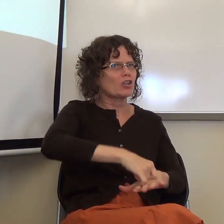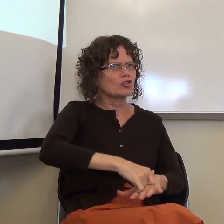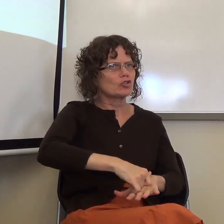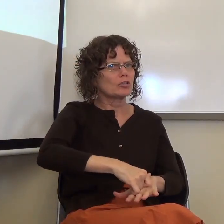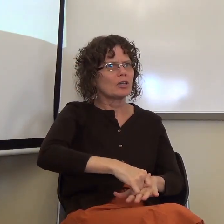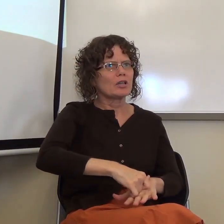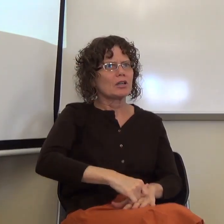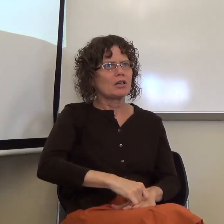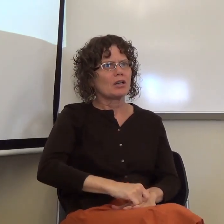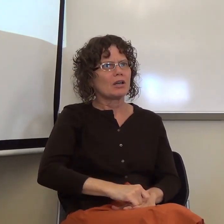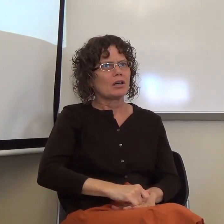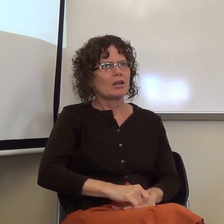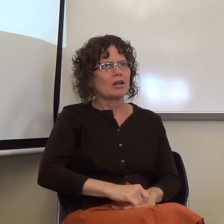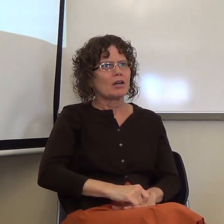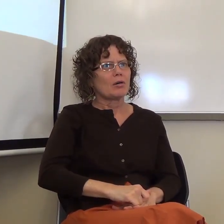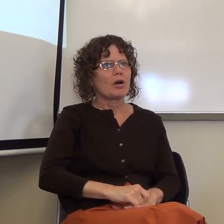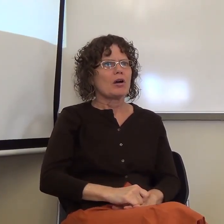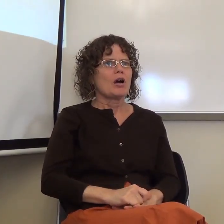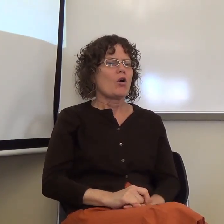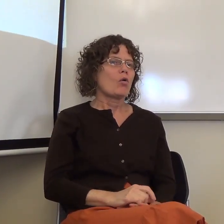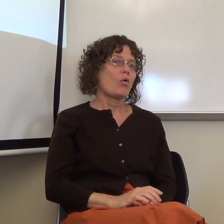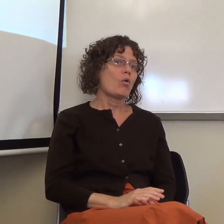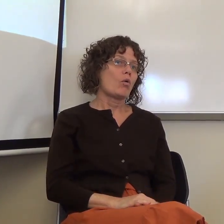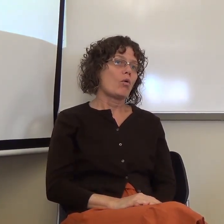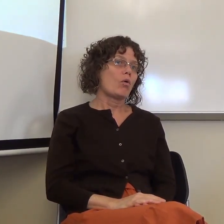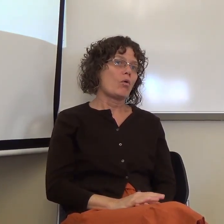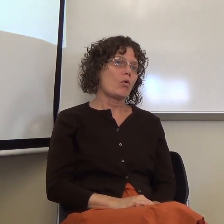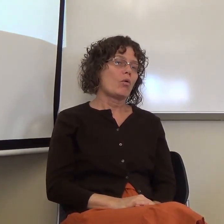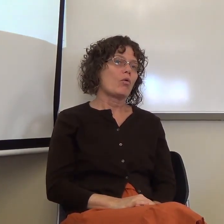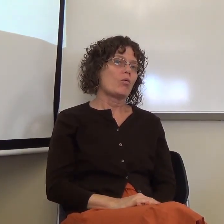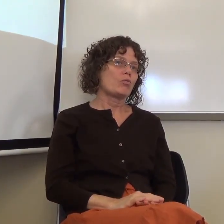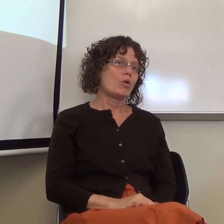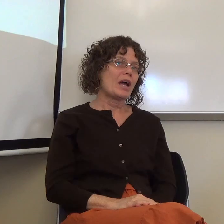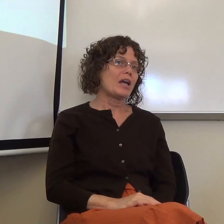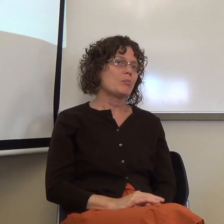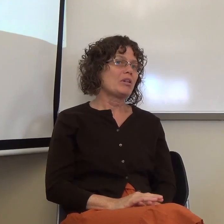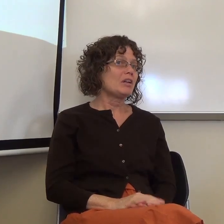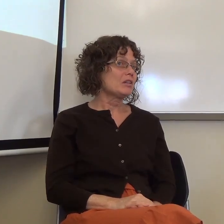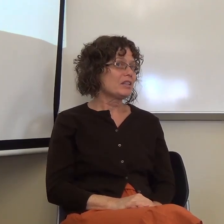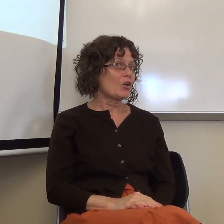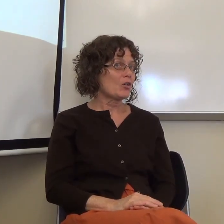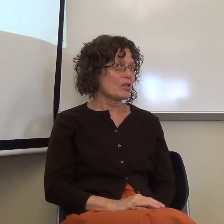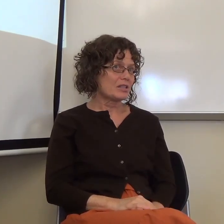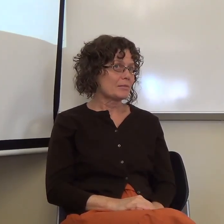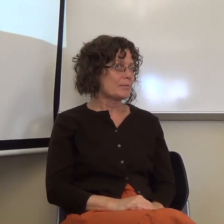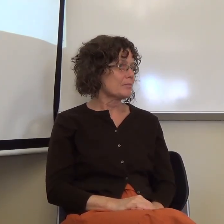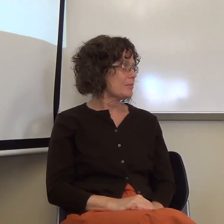happen to this plane? If it wasn't terrorism, what happened? Right, political terrorism,